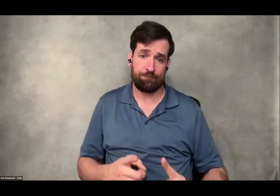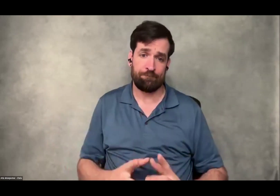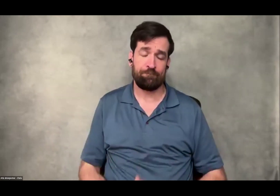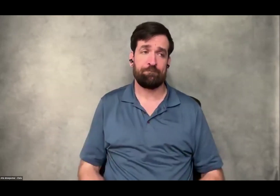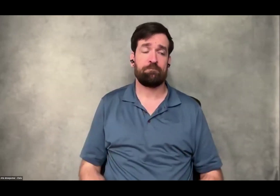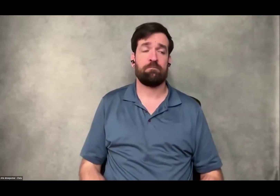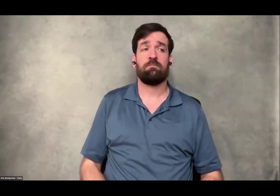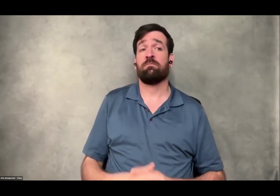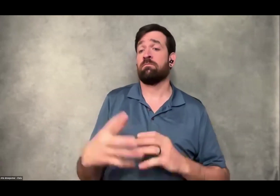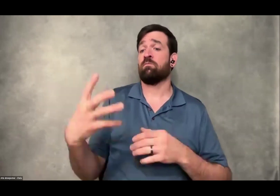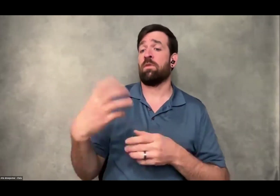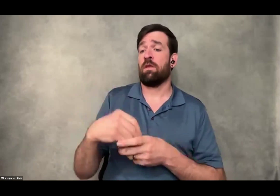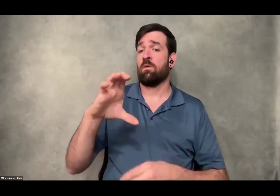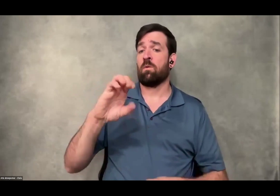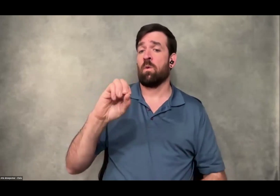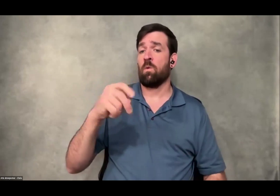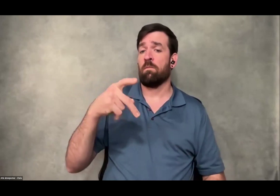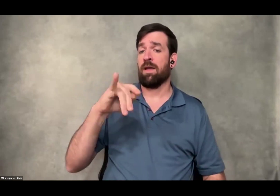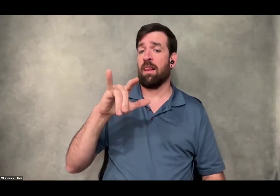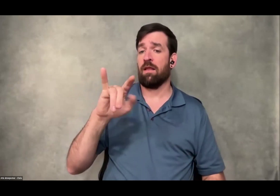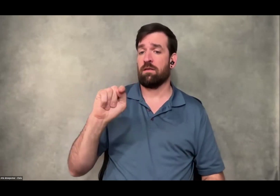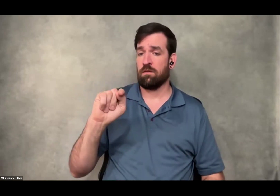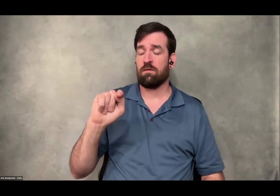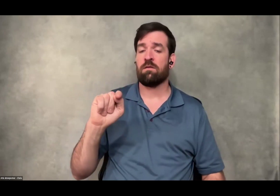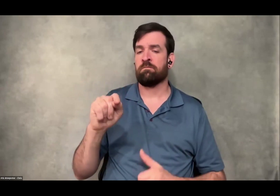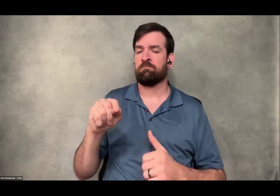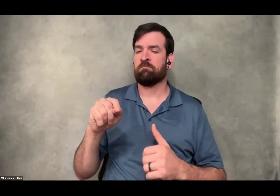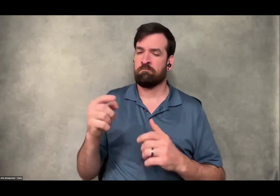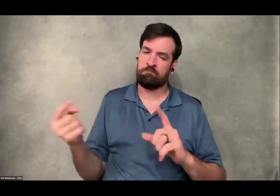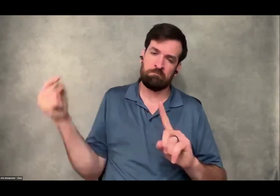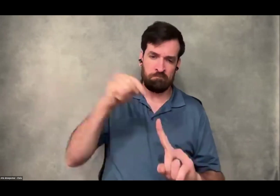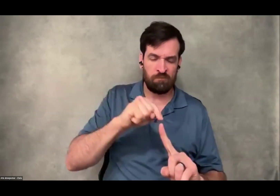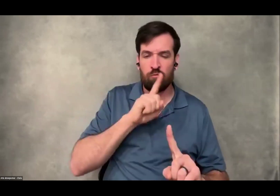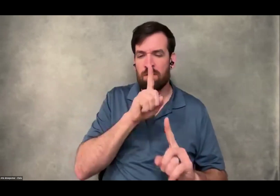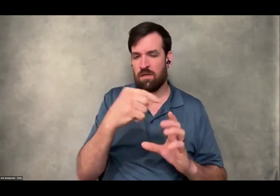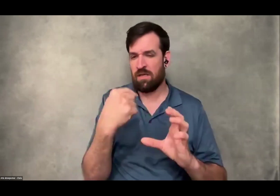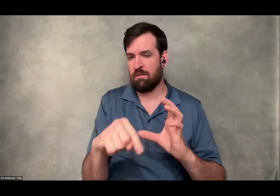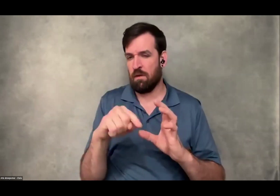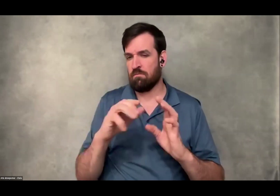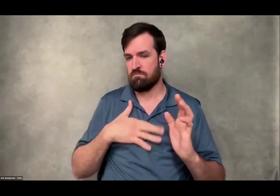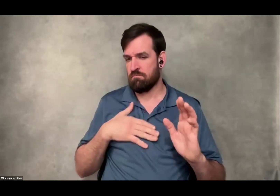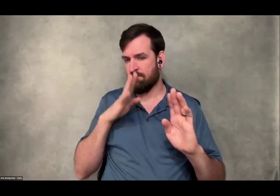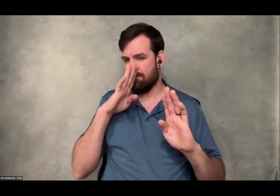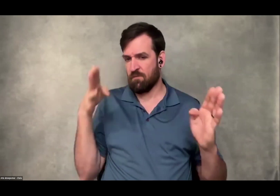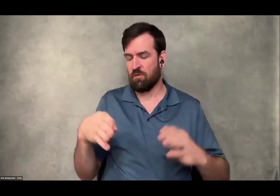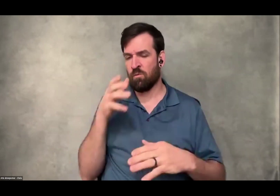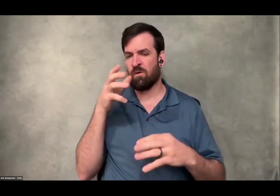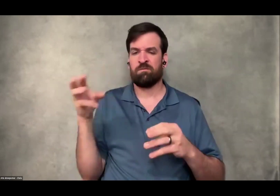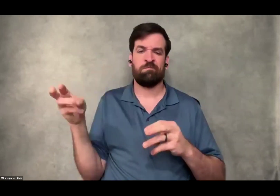In Copilot, I primarily focus on emails use. So I'm going to go ahead and just move into a real